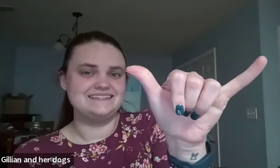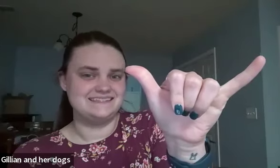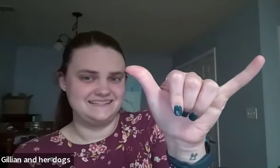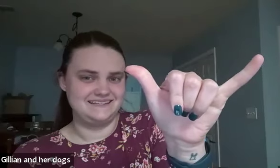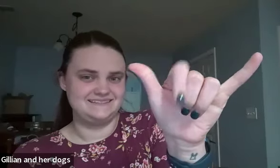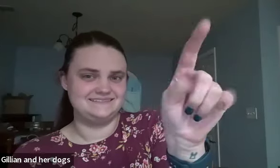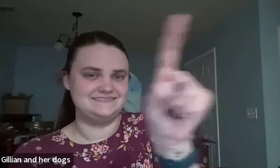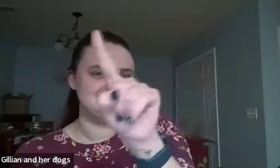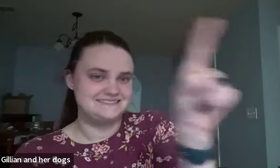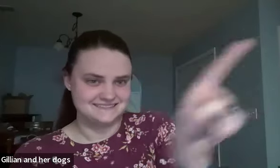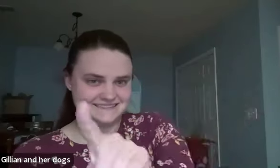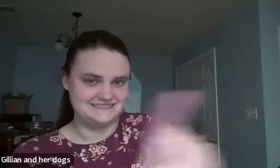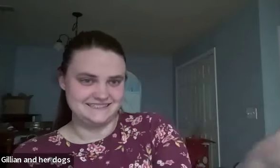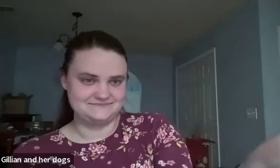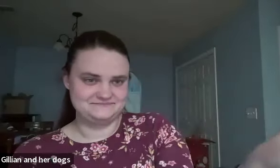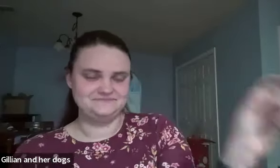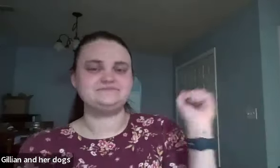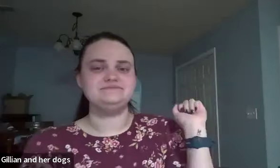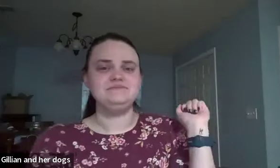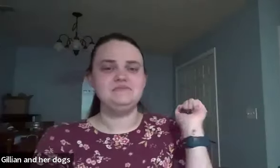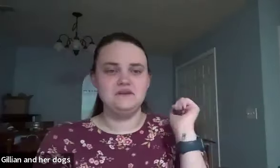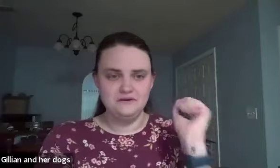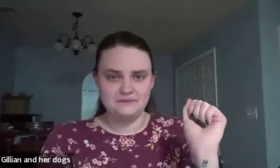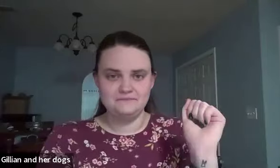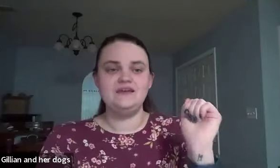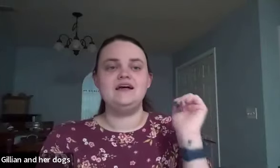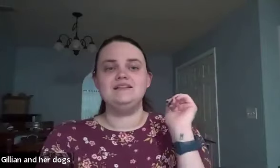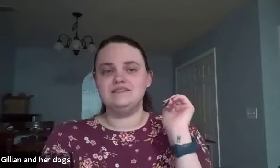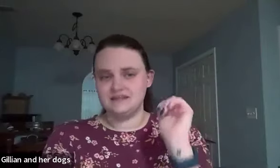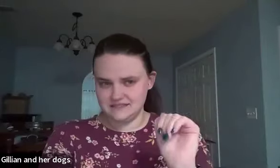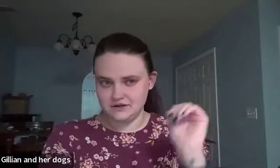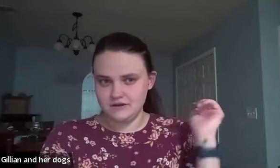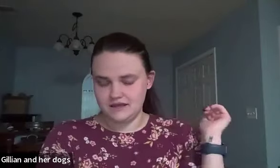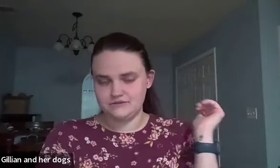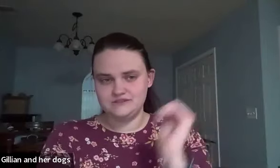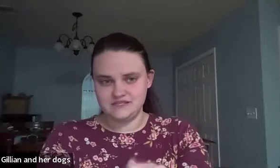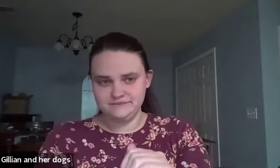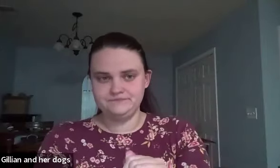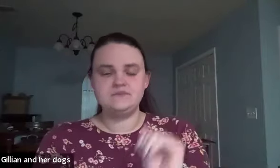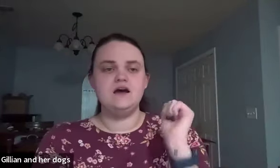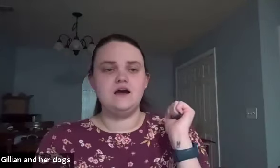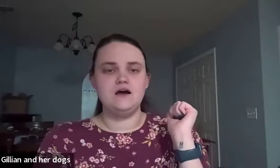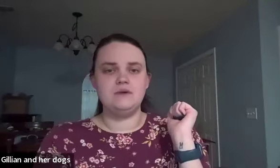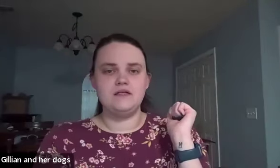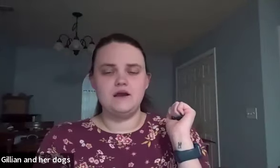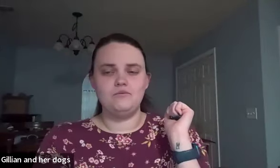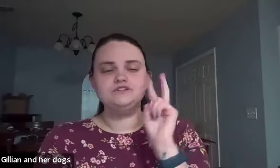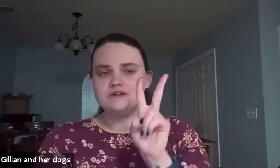and Z. Z. Okay, let's now go A through Z. We'll do